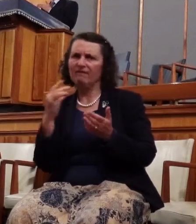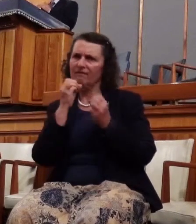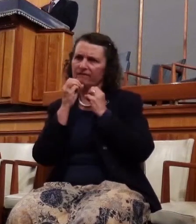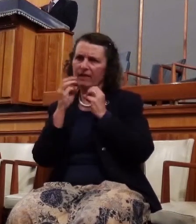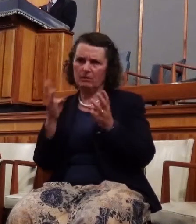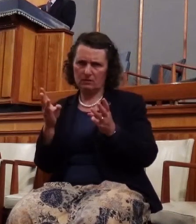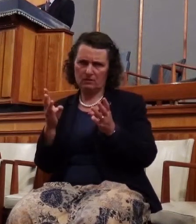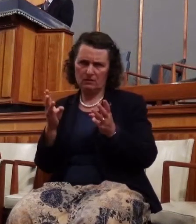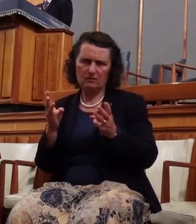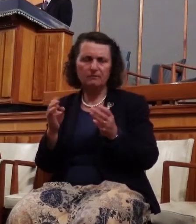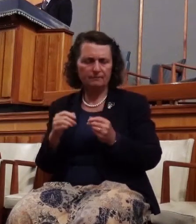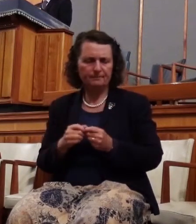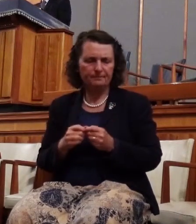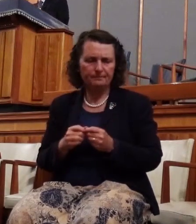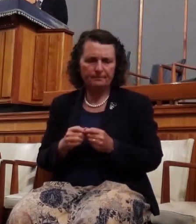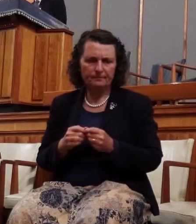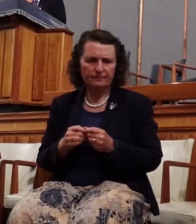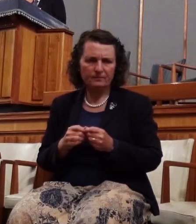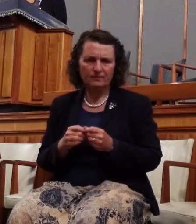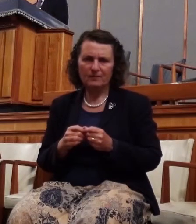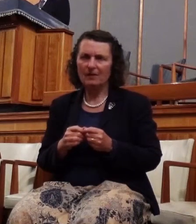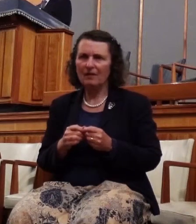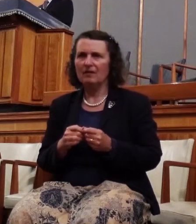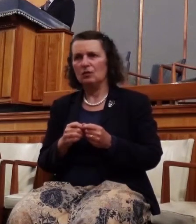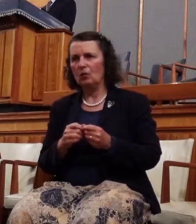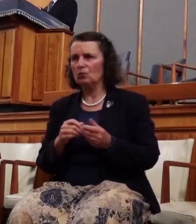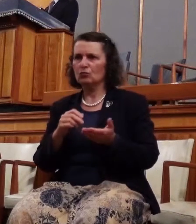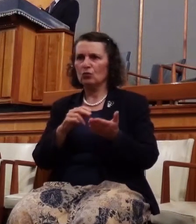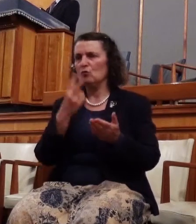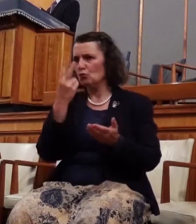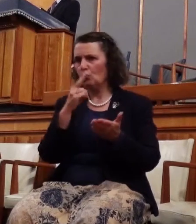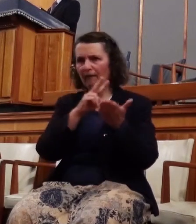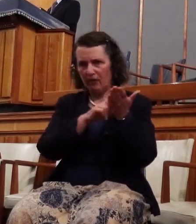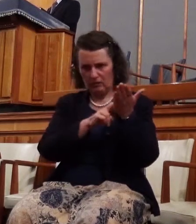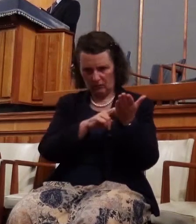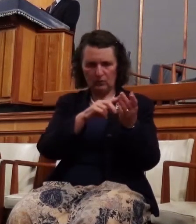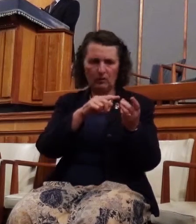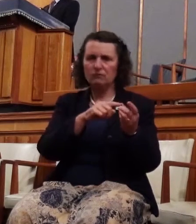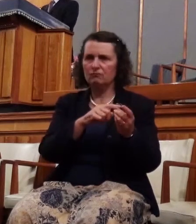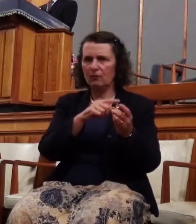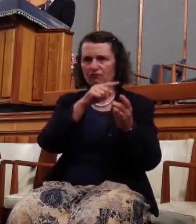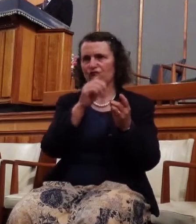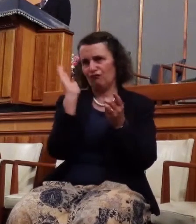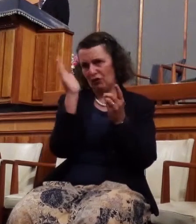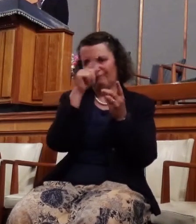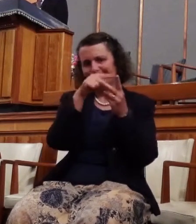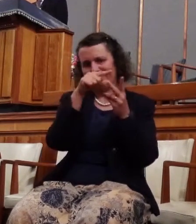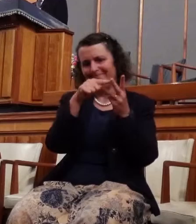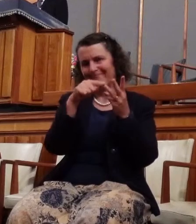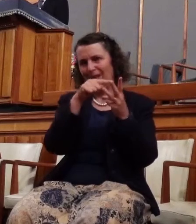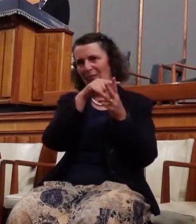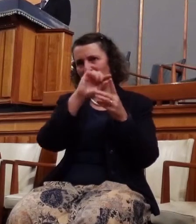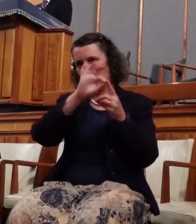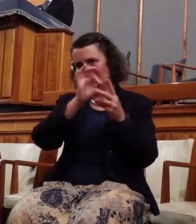They are well-known. Two verses, but in 3 points. The first one, my first point will be, oh, there was a great